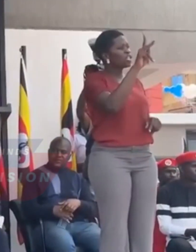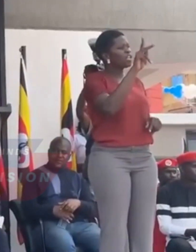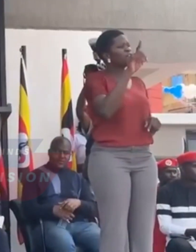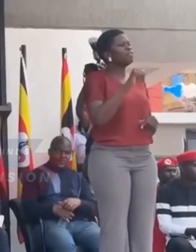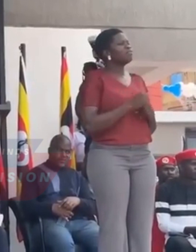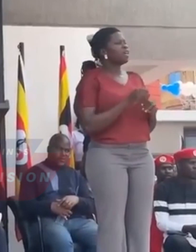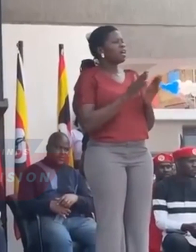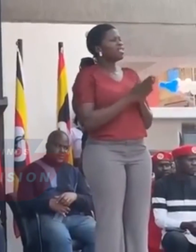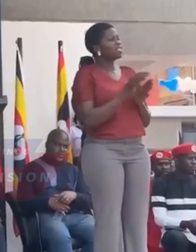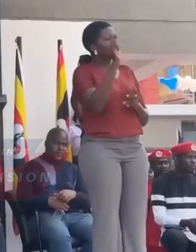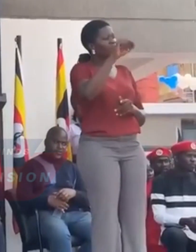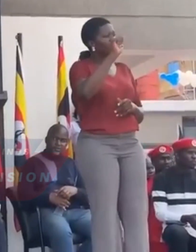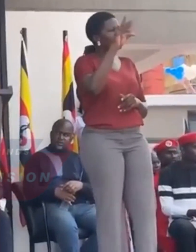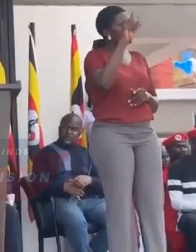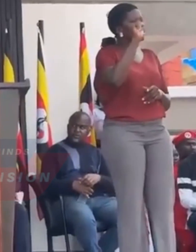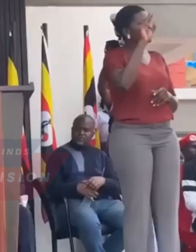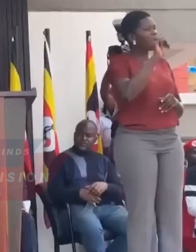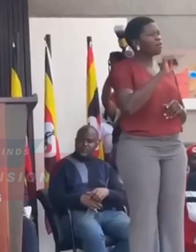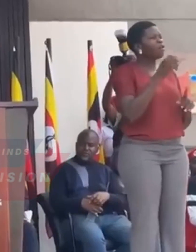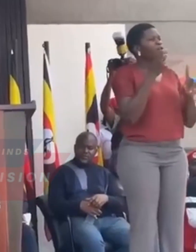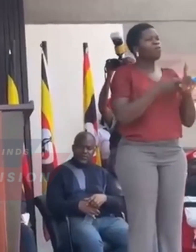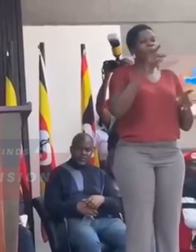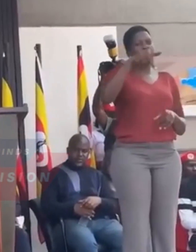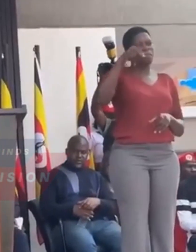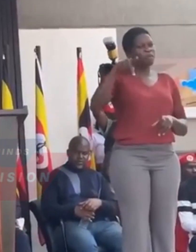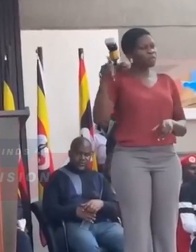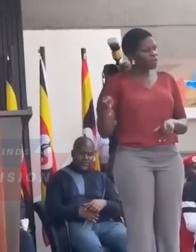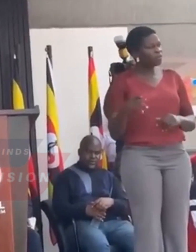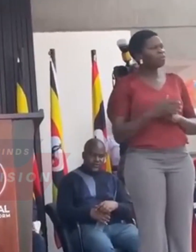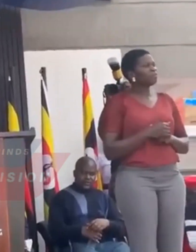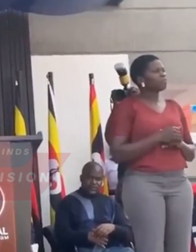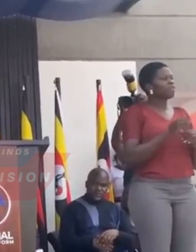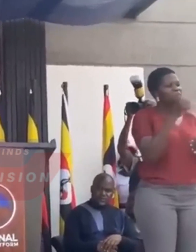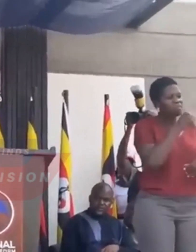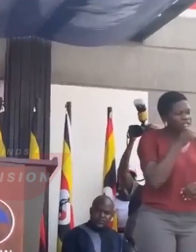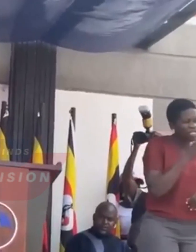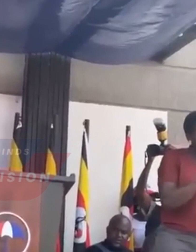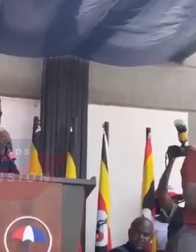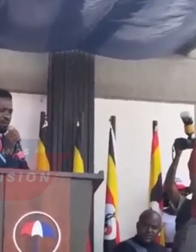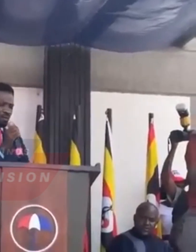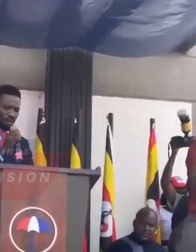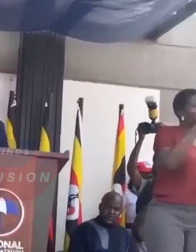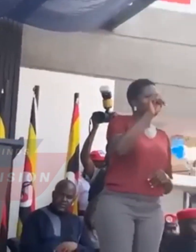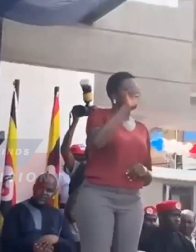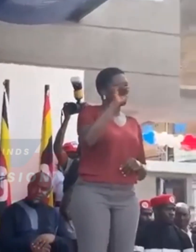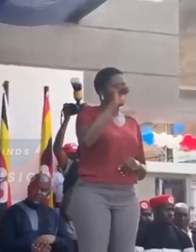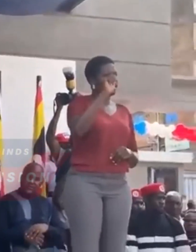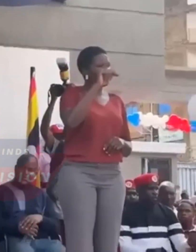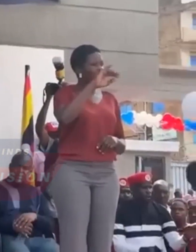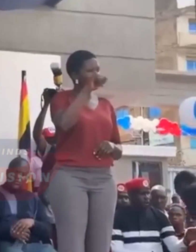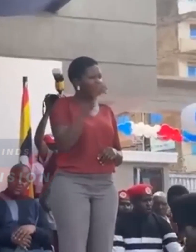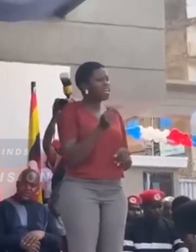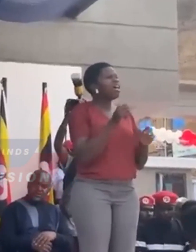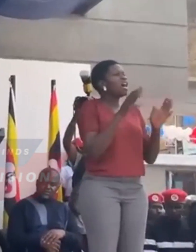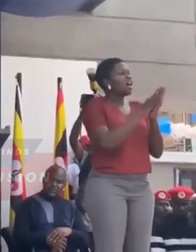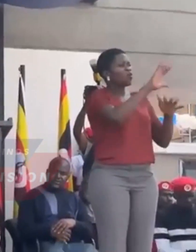Gaida from Jema, from PPP, Mzee Chibirige Mayanja from Jema, and all other